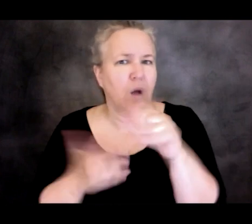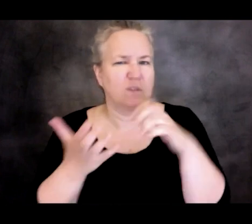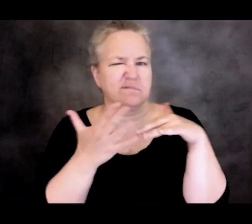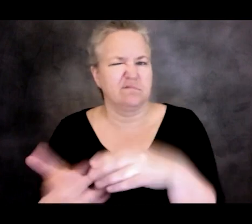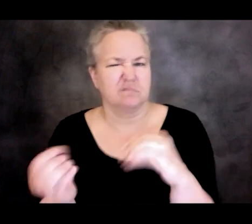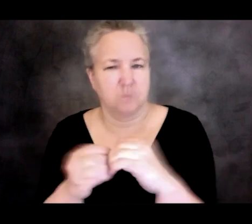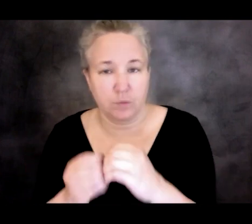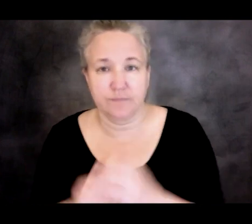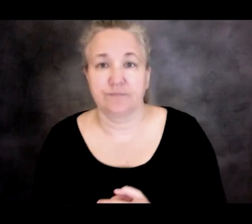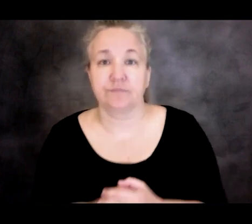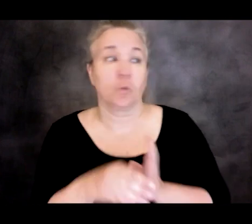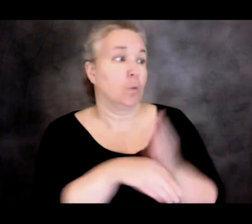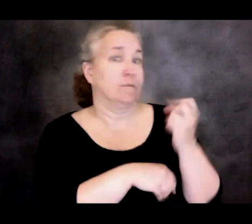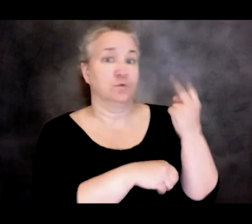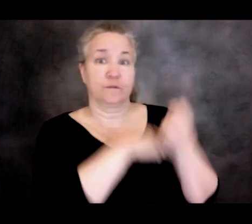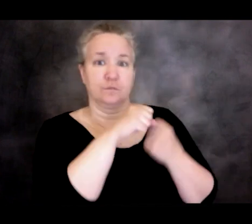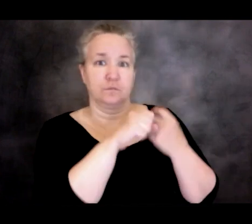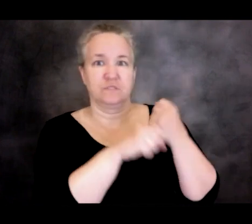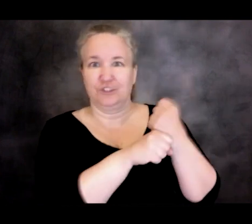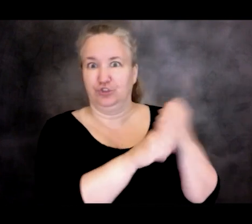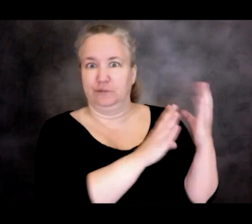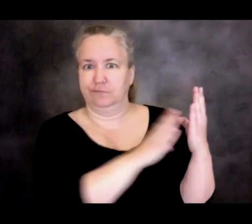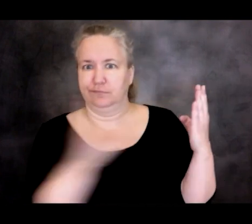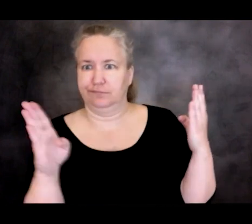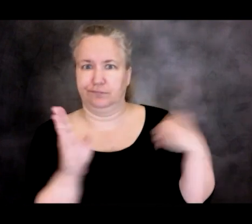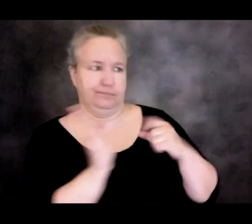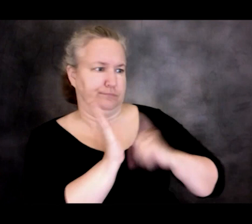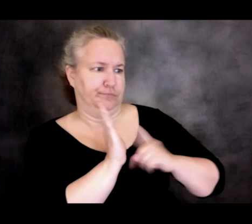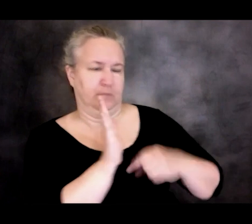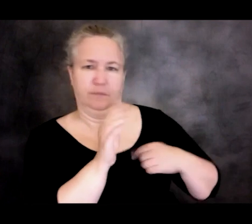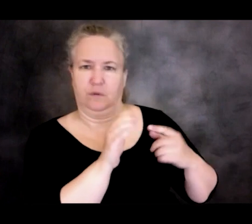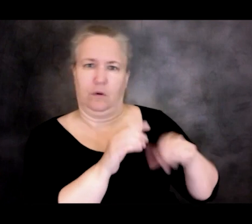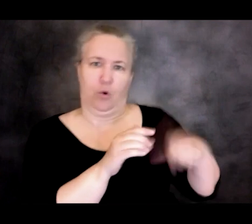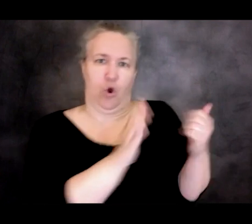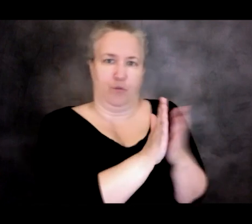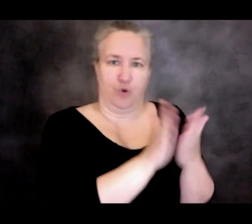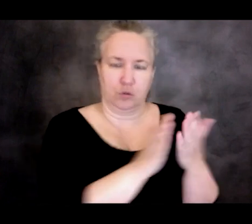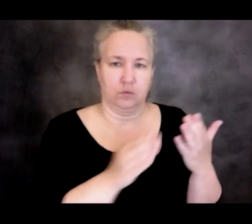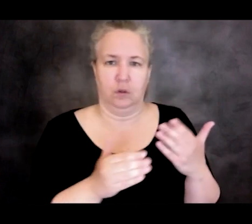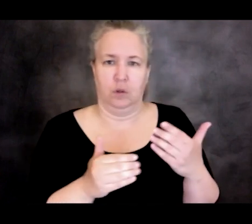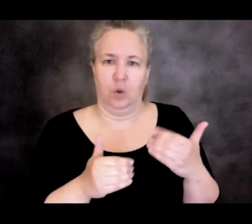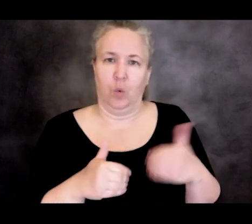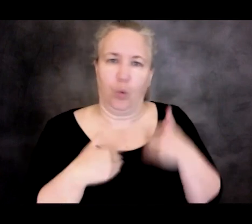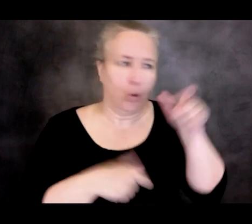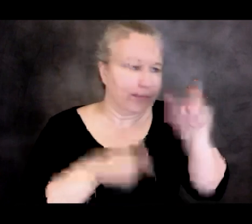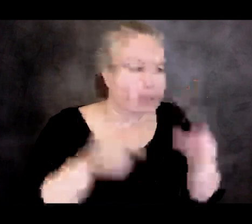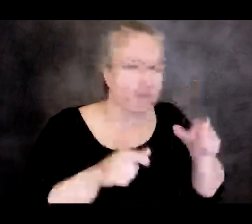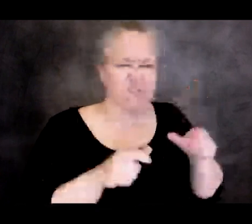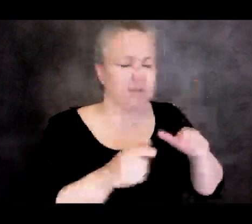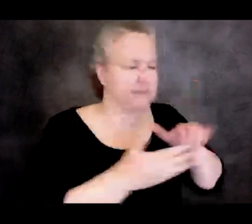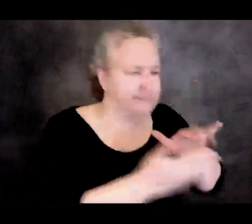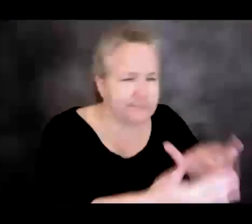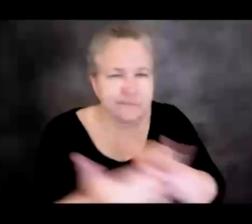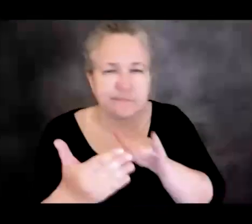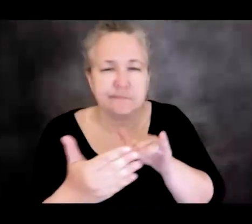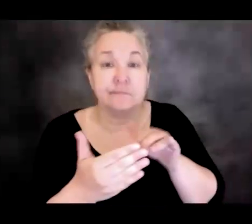12 plus years on the research for Lives in Limbo, following young people and 10 years before